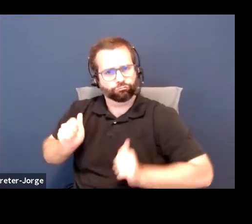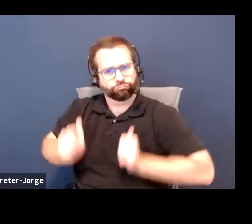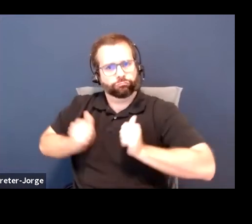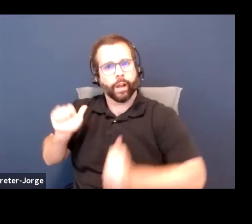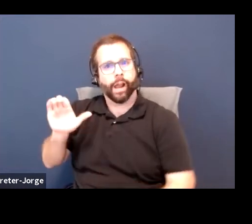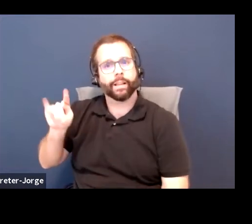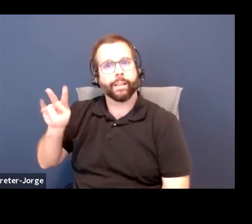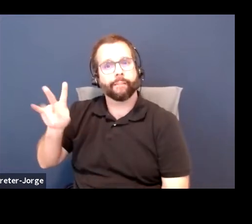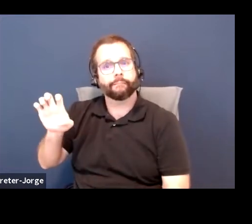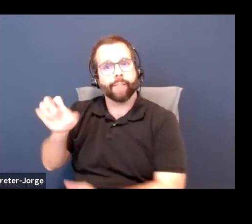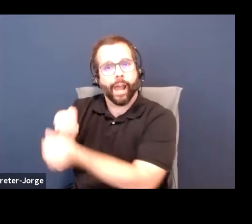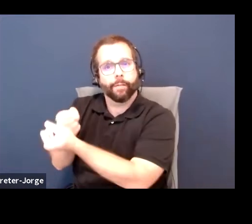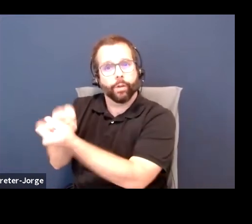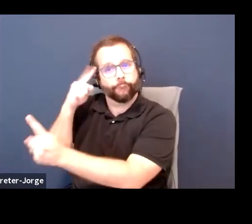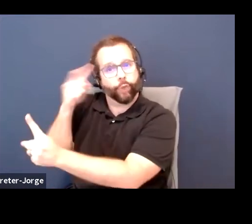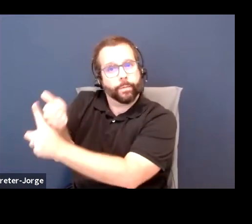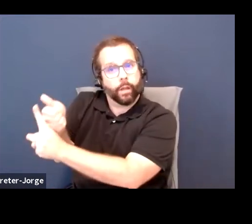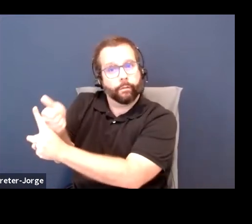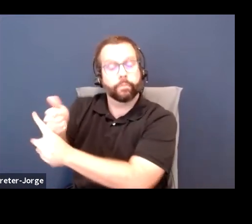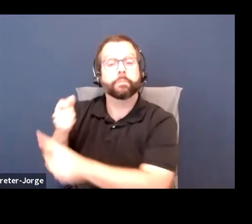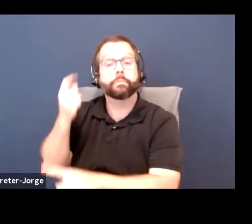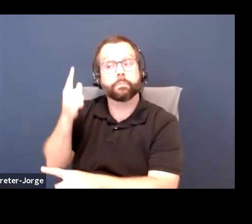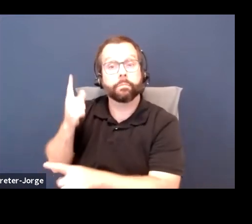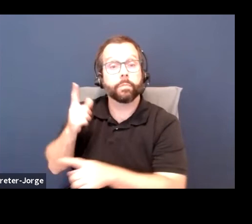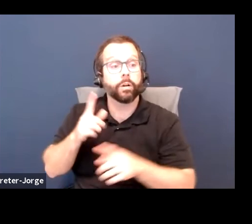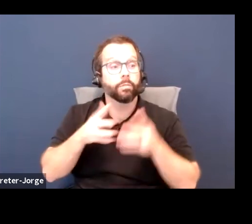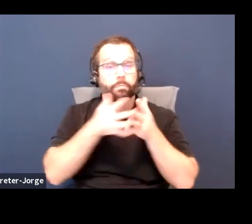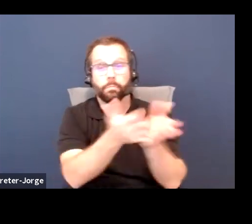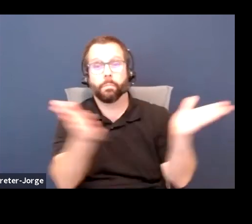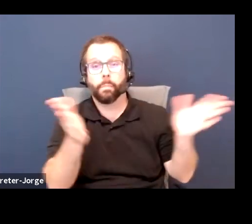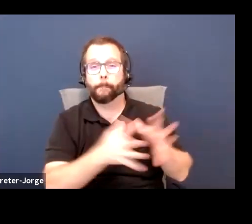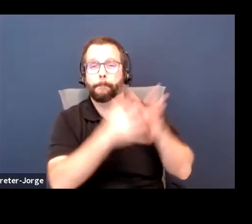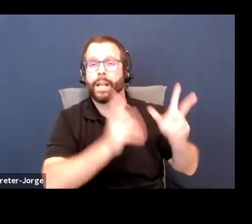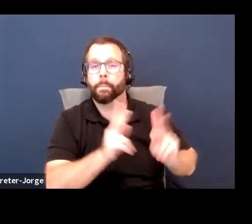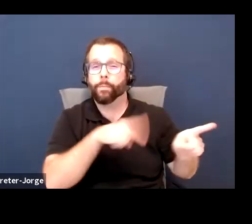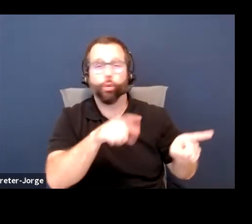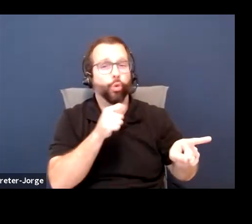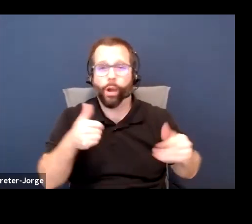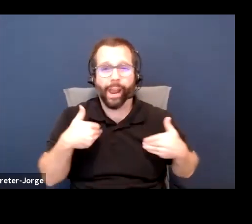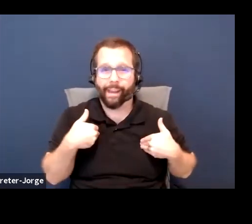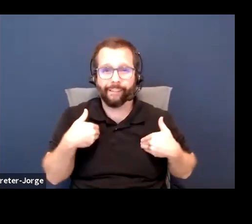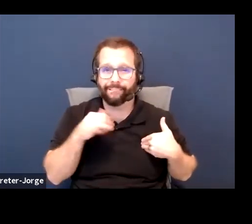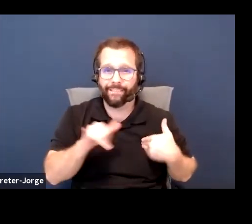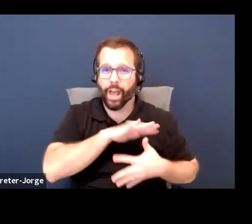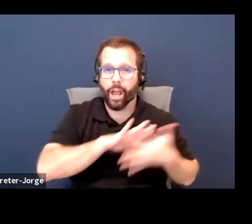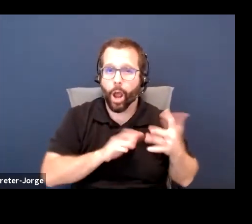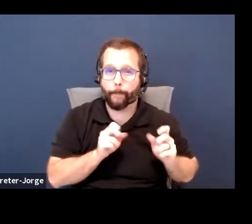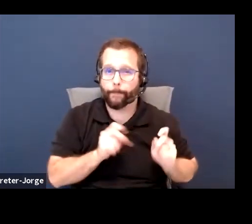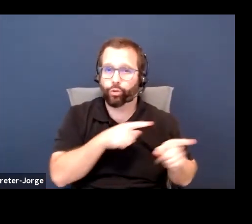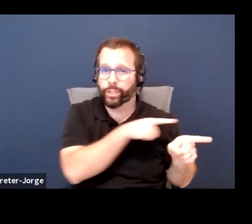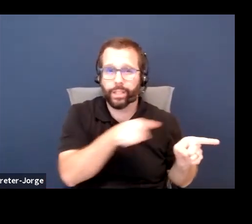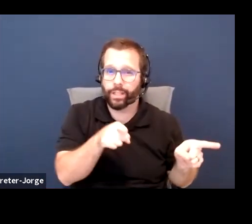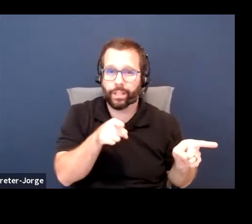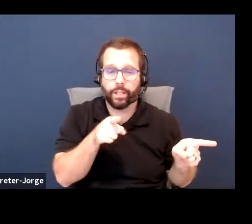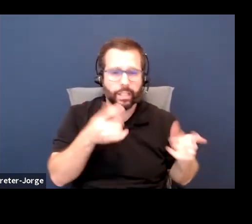far from complete with too many people who don't have those opportunities. Hundreds of thousands of disabled